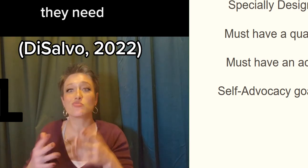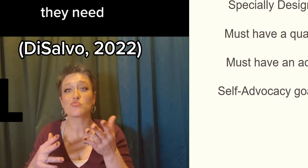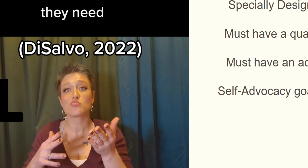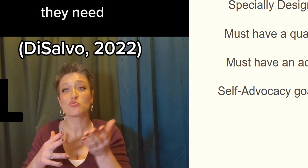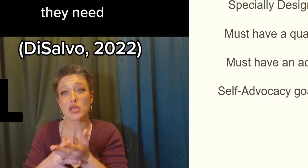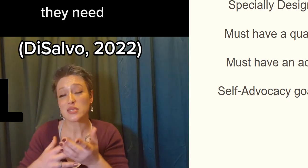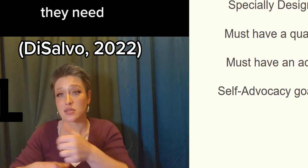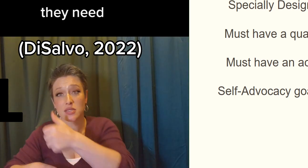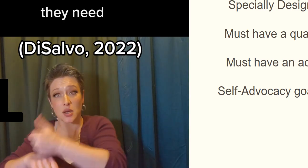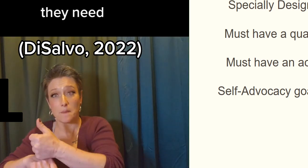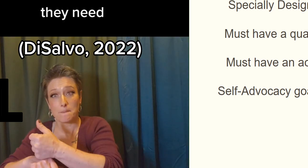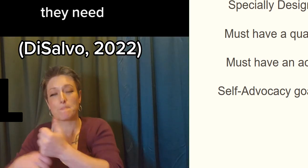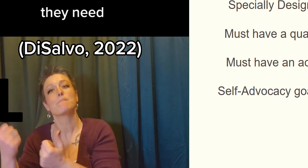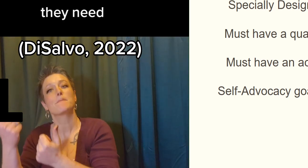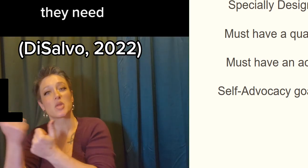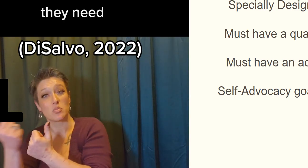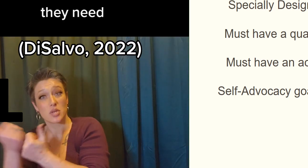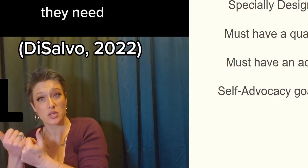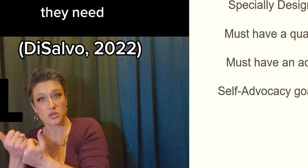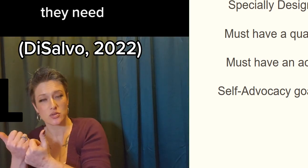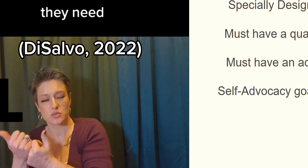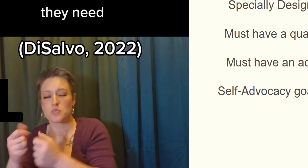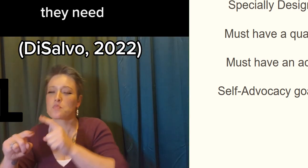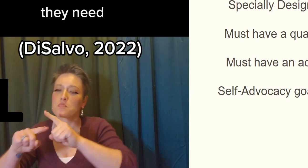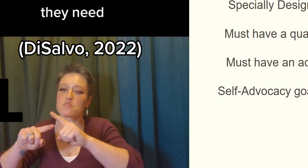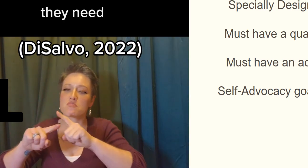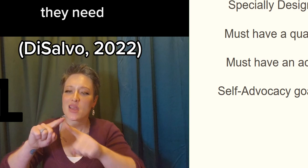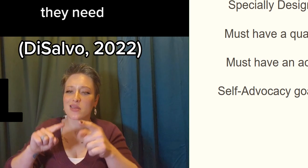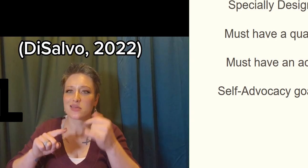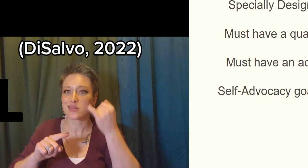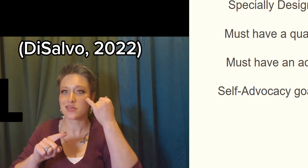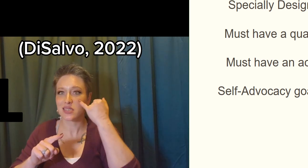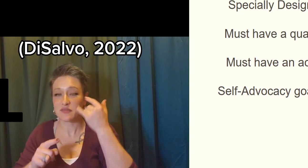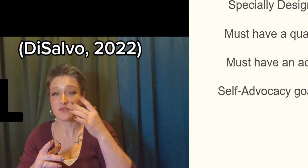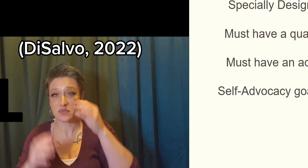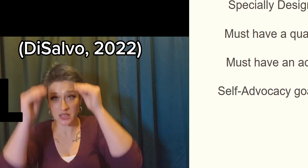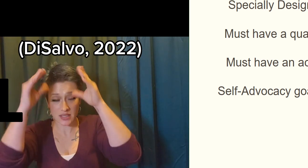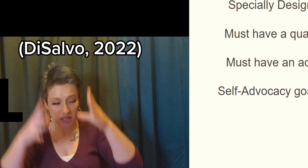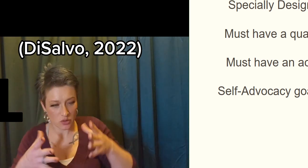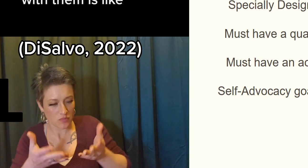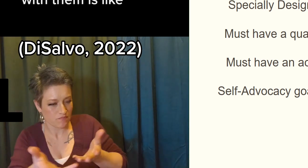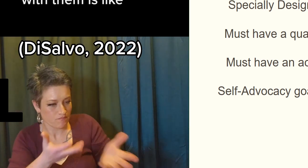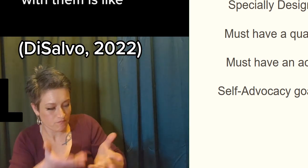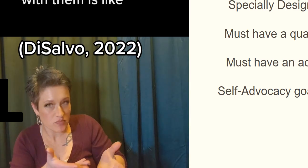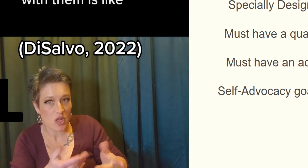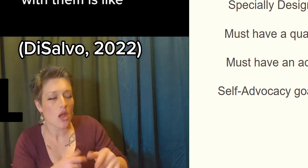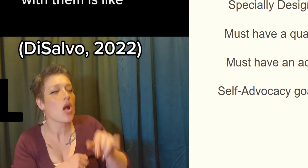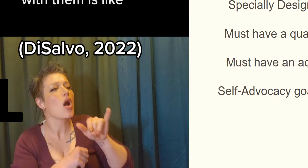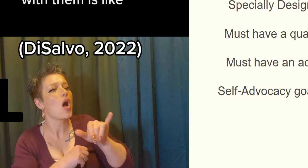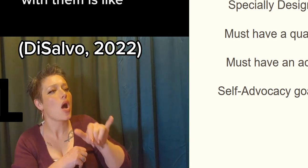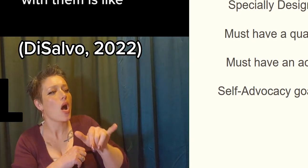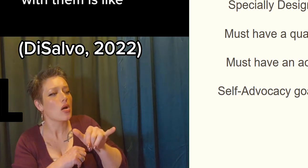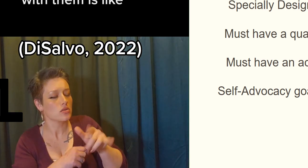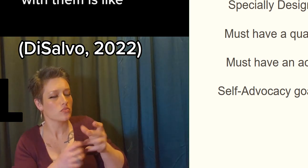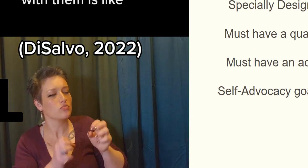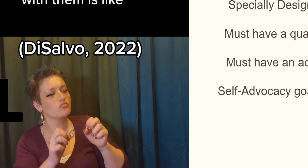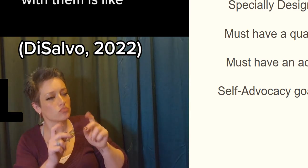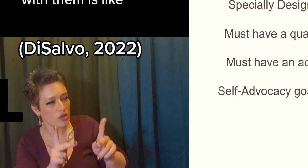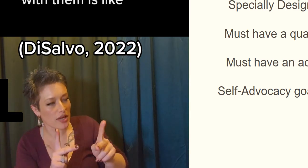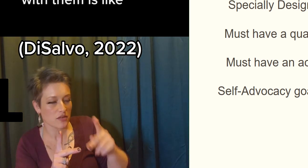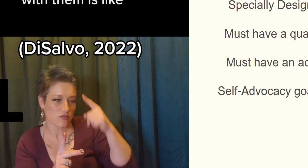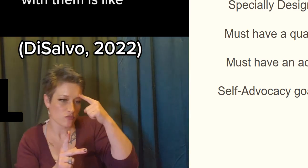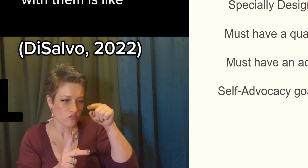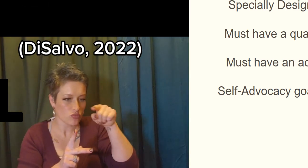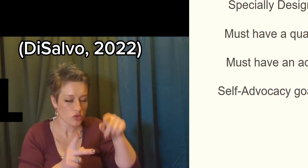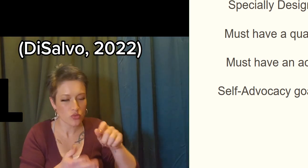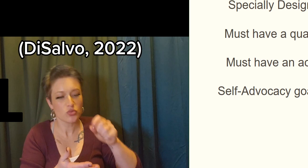They may have the supports and accommodations that they need, like breaks that are set up, but if the teacher working with them is